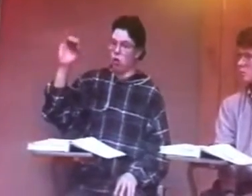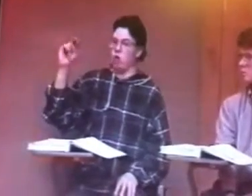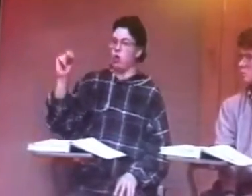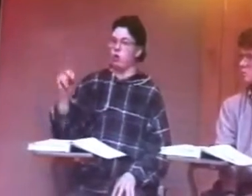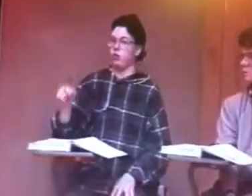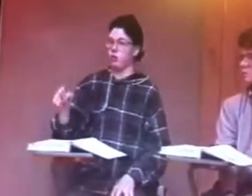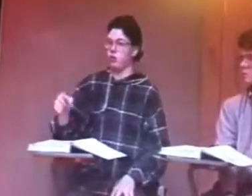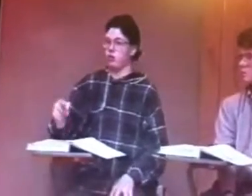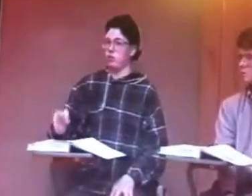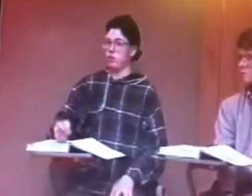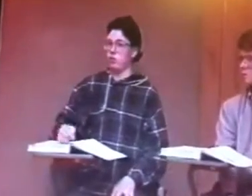mitochondrium?